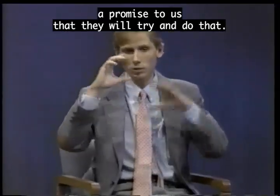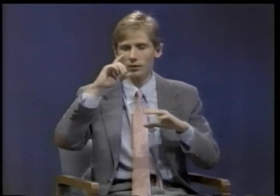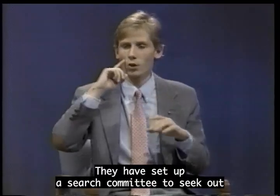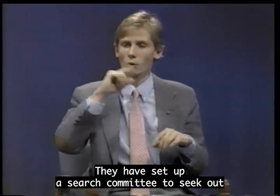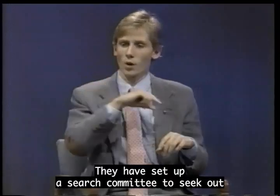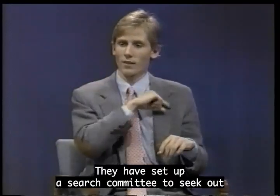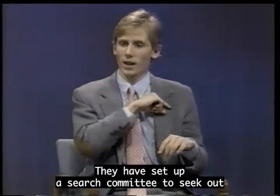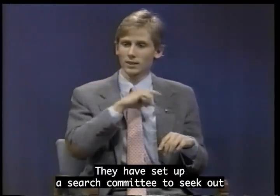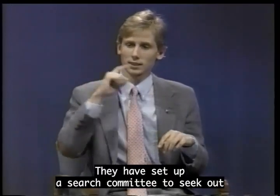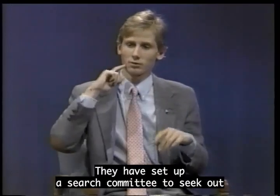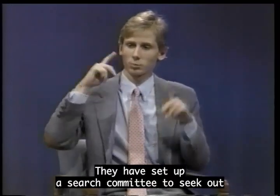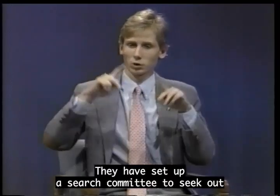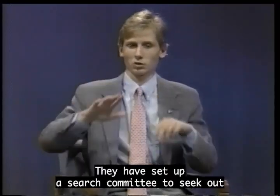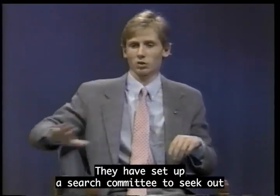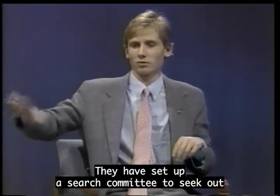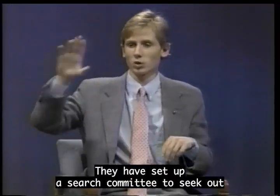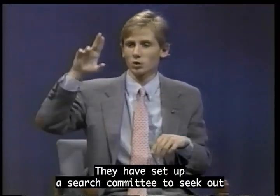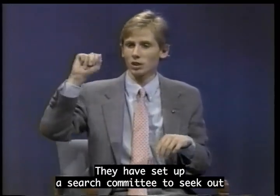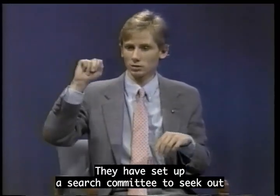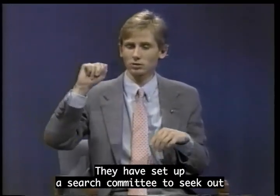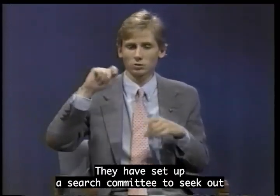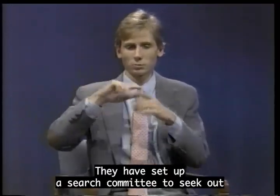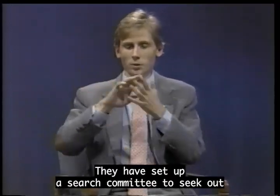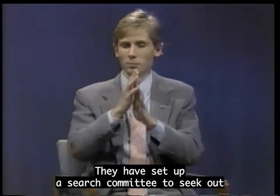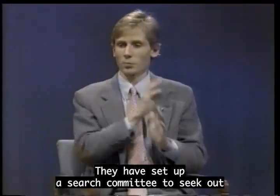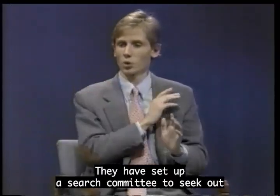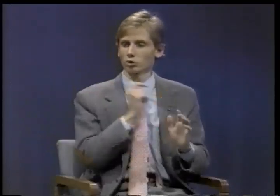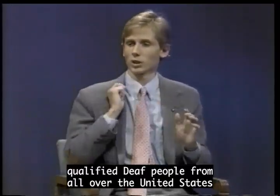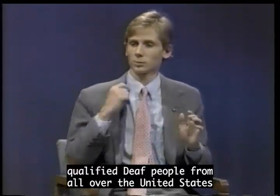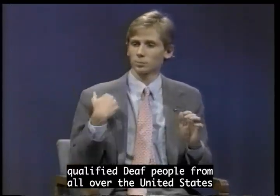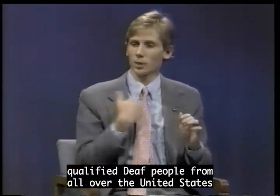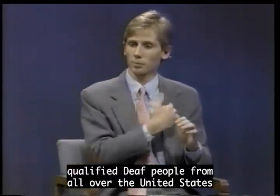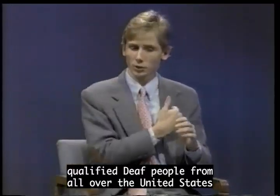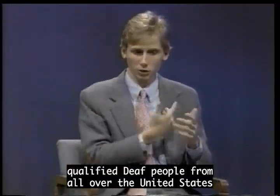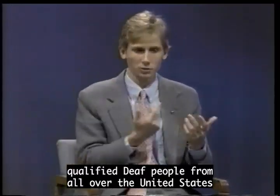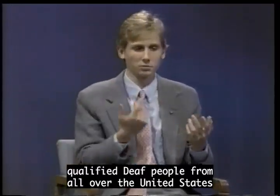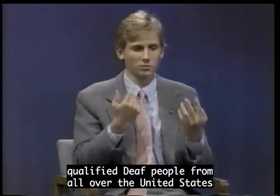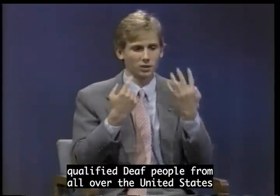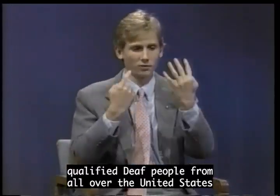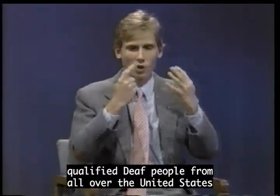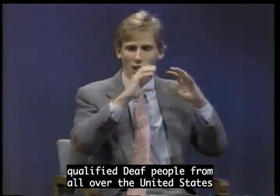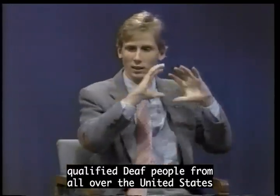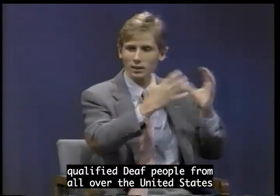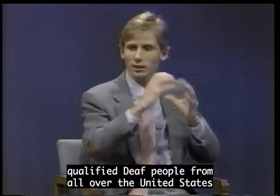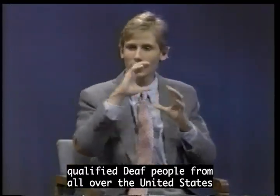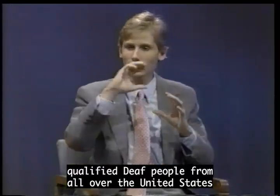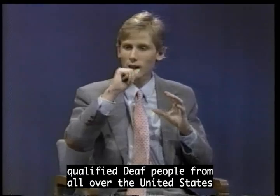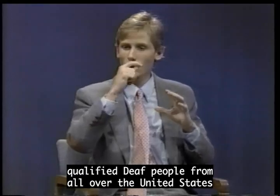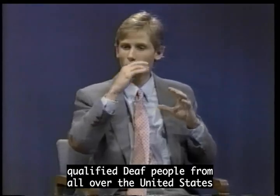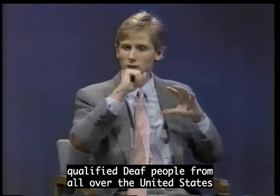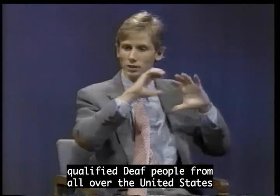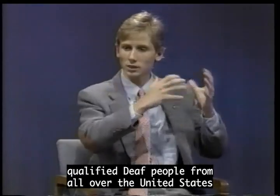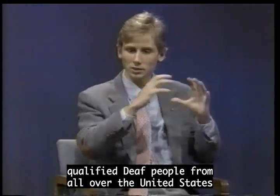to seek out qualified deaf people from all over the United States to become members of the Board of